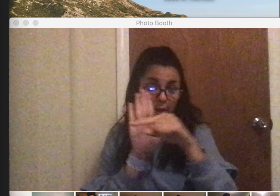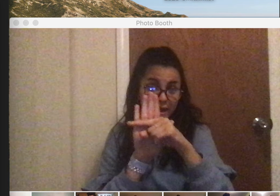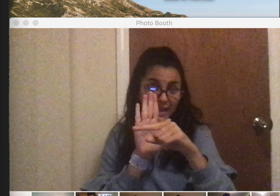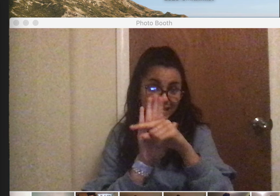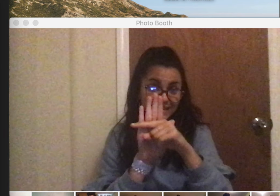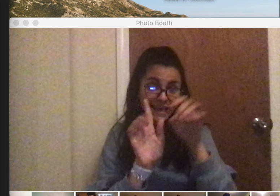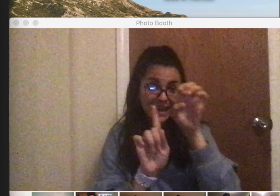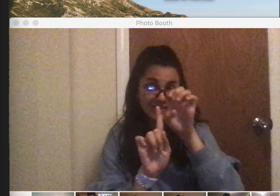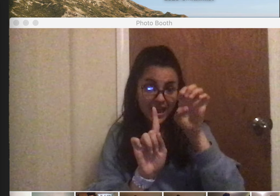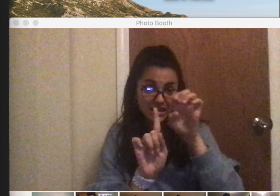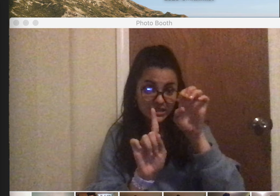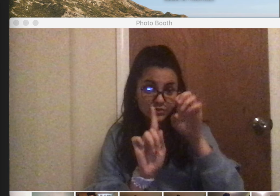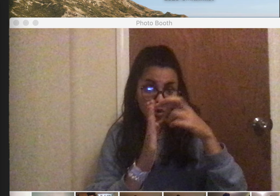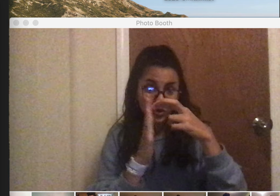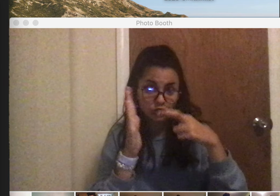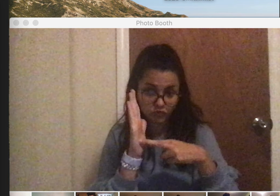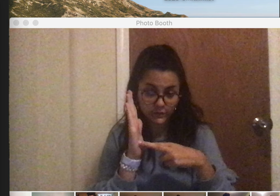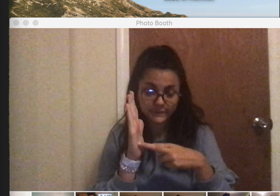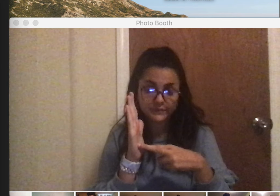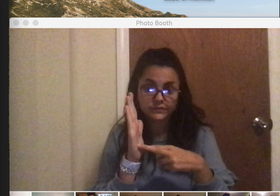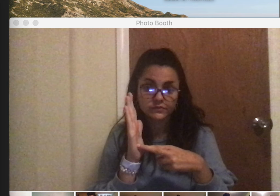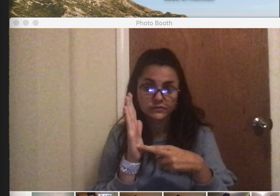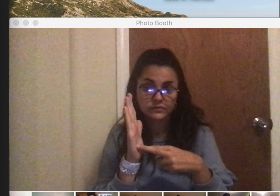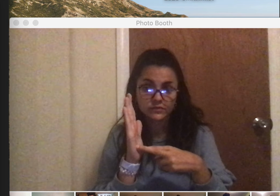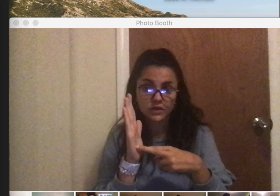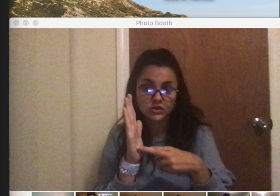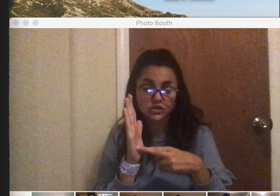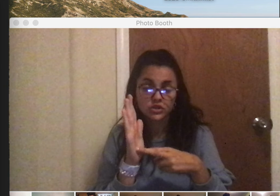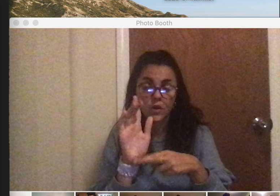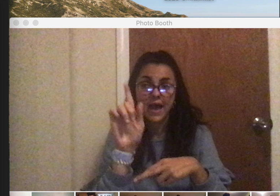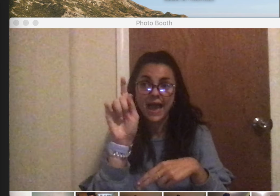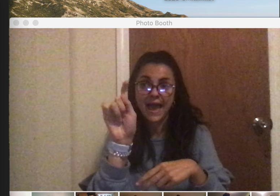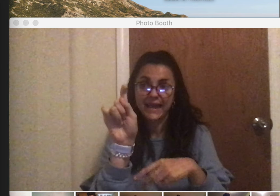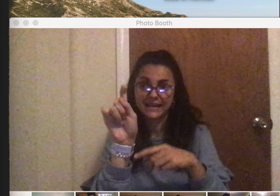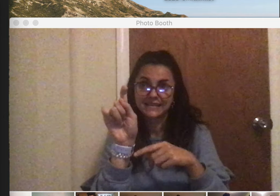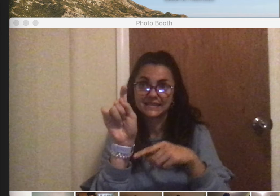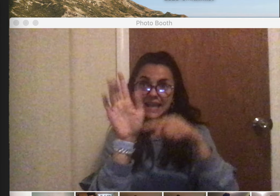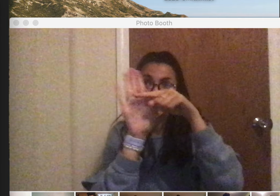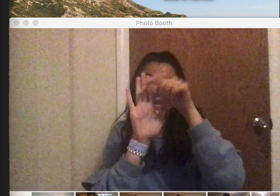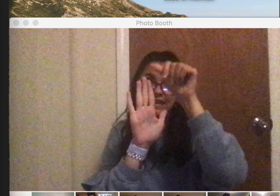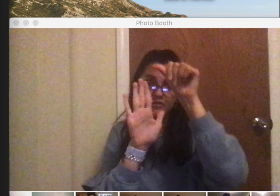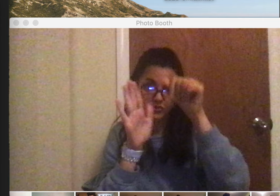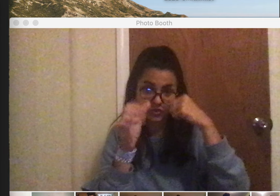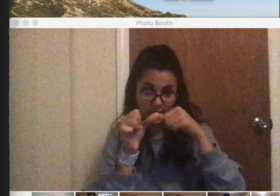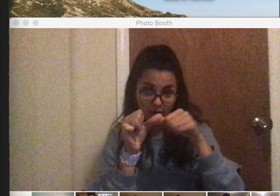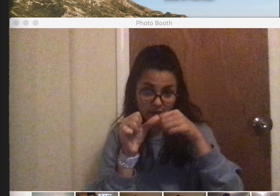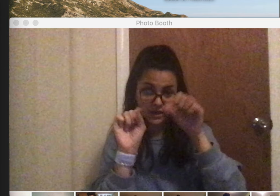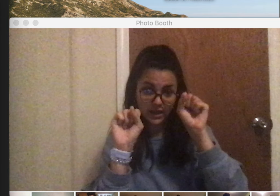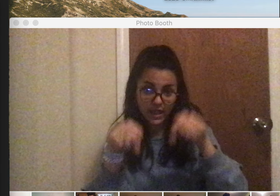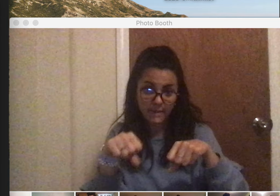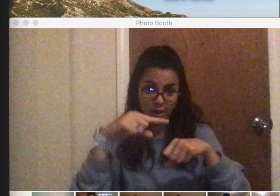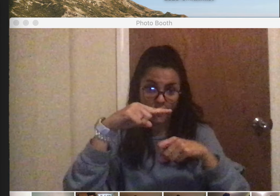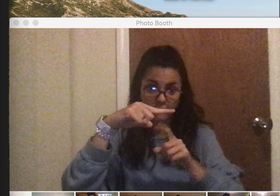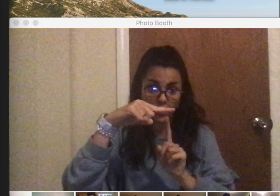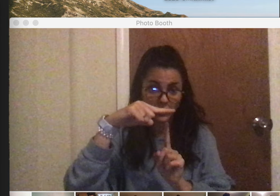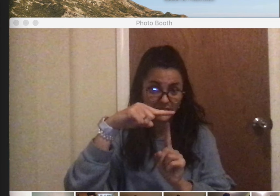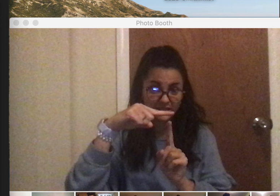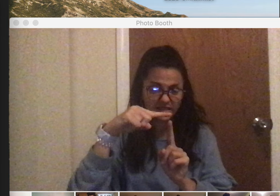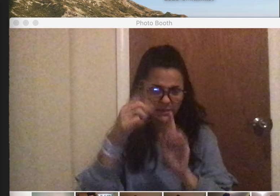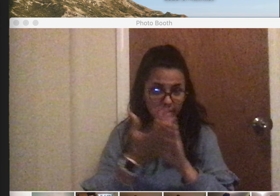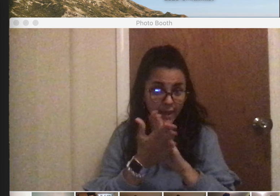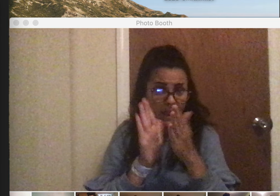negative a, remember this could be over 1. In order to make it a positive exponent, we have to